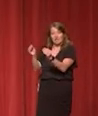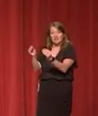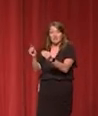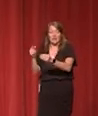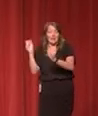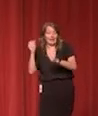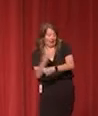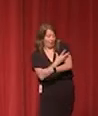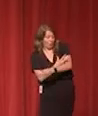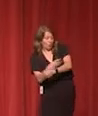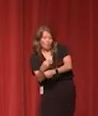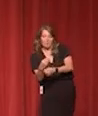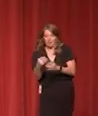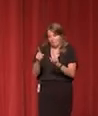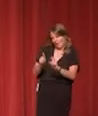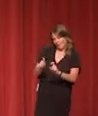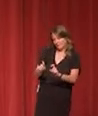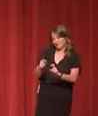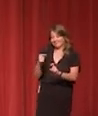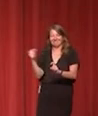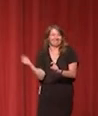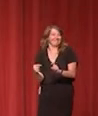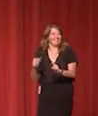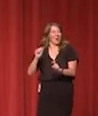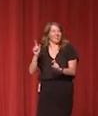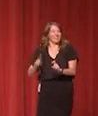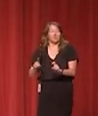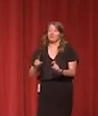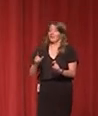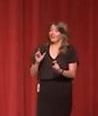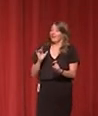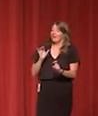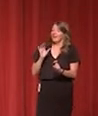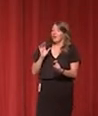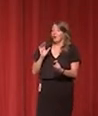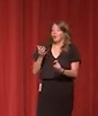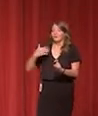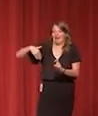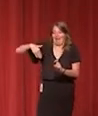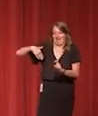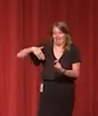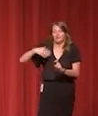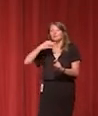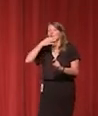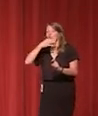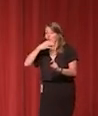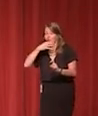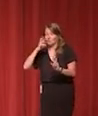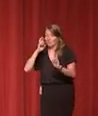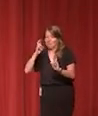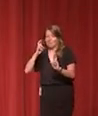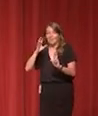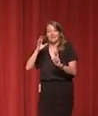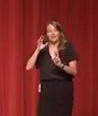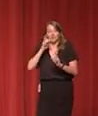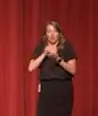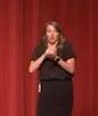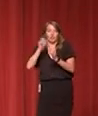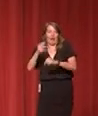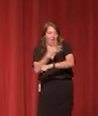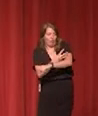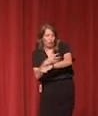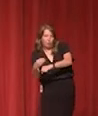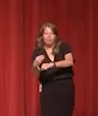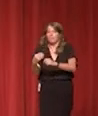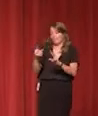not. That day is very, very close, and a major accomplishment from all the research from the center is contributing